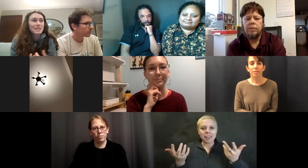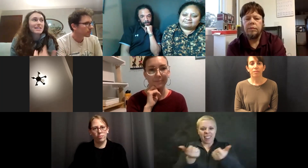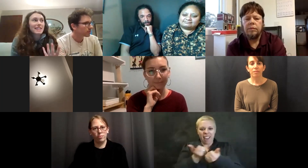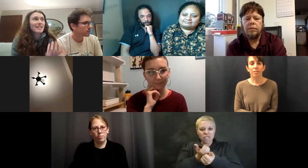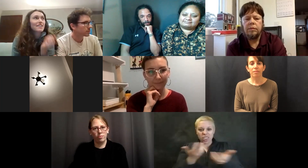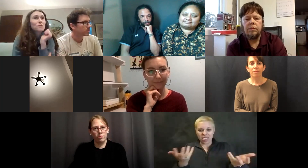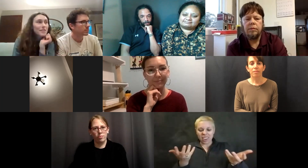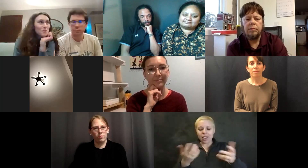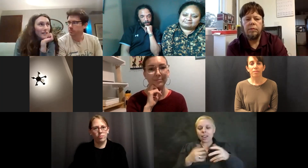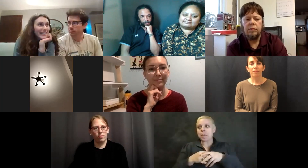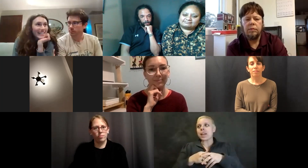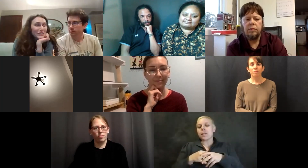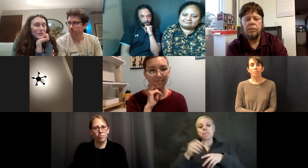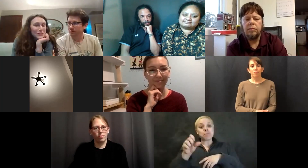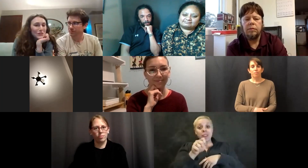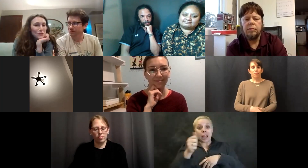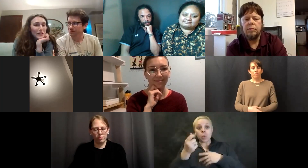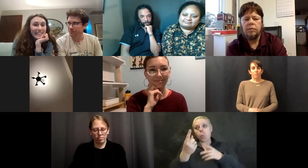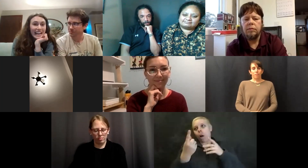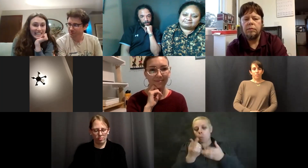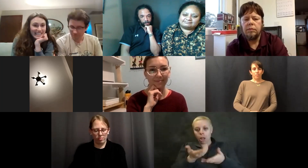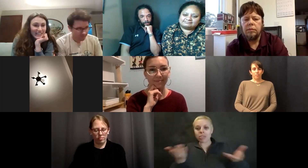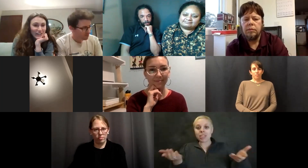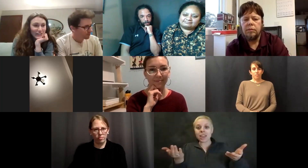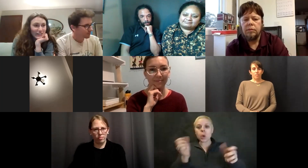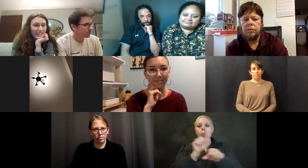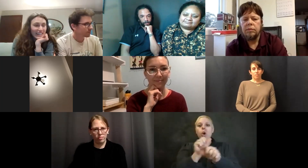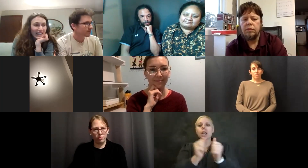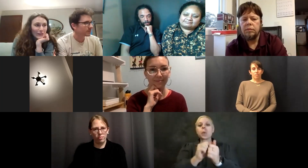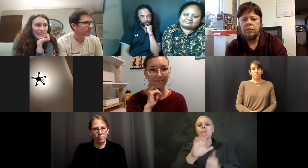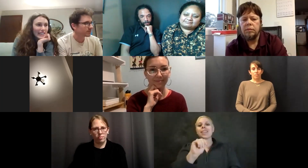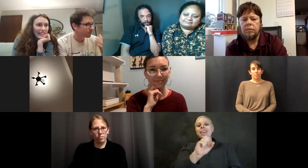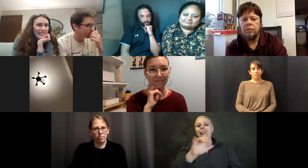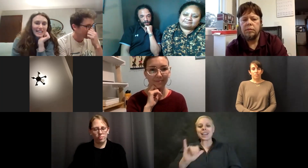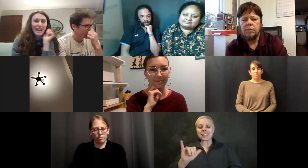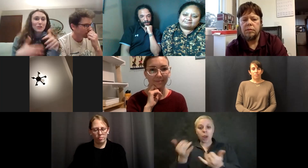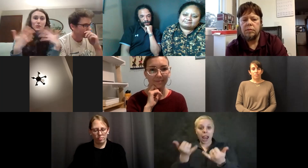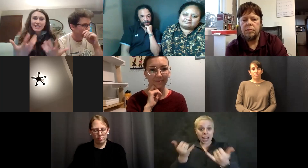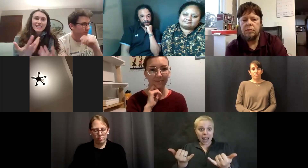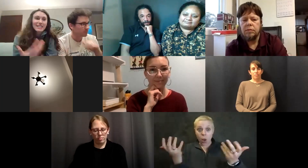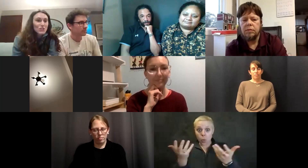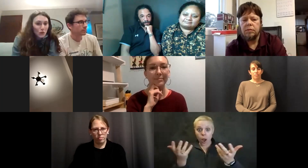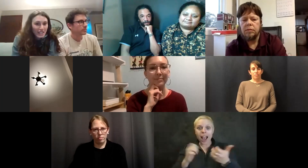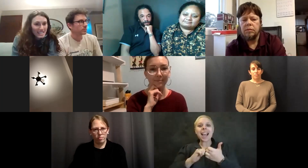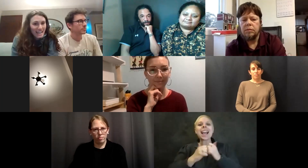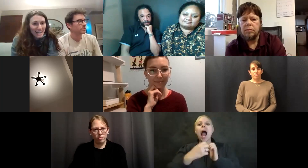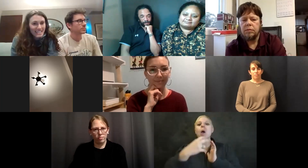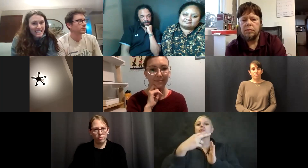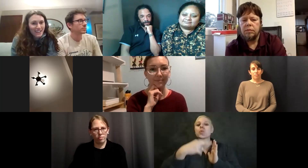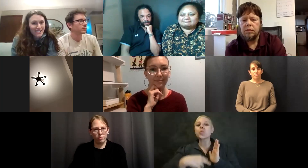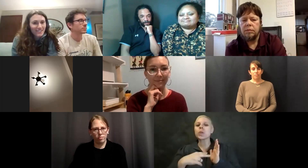everything. One thing we're working with Cassie on right now is like how to read stories